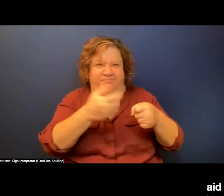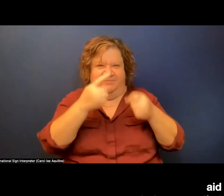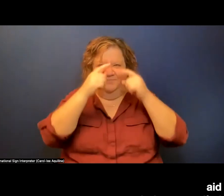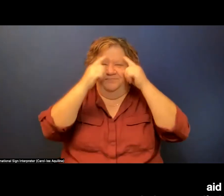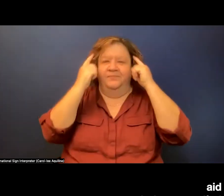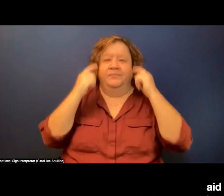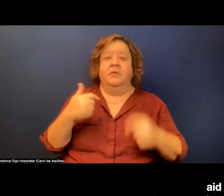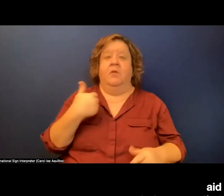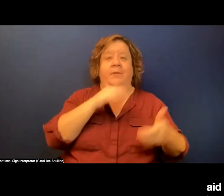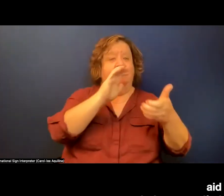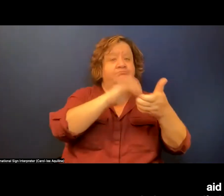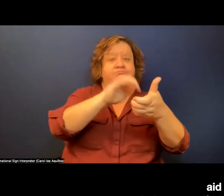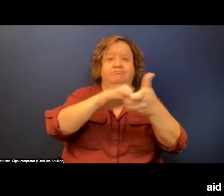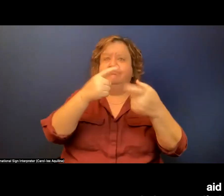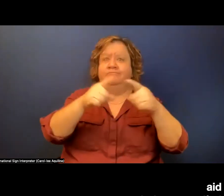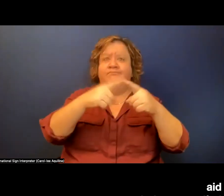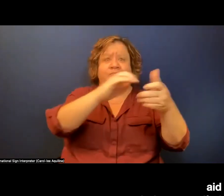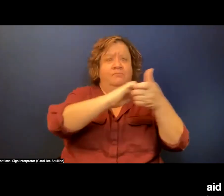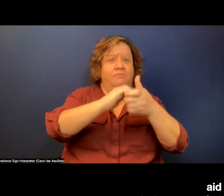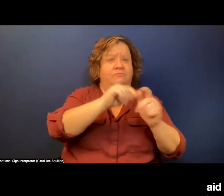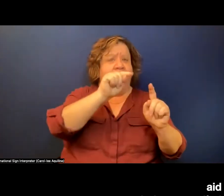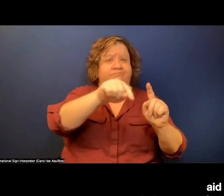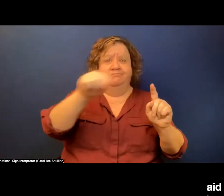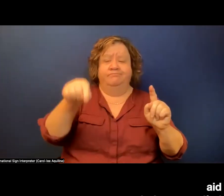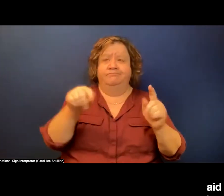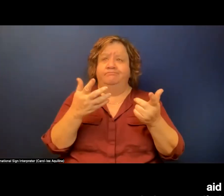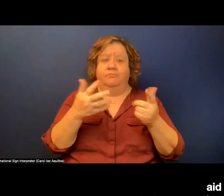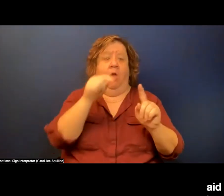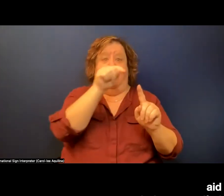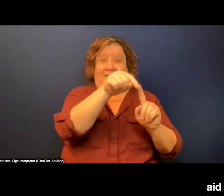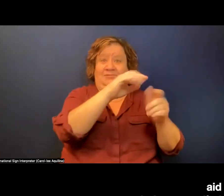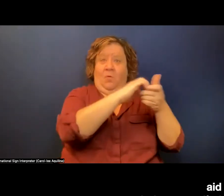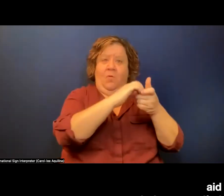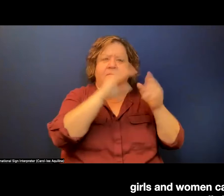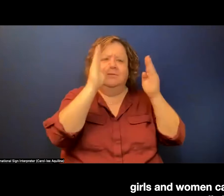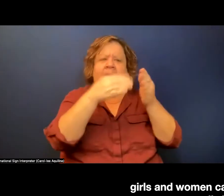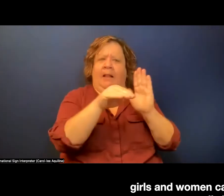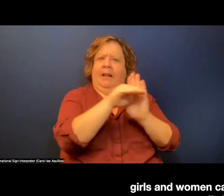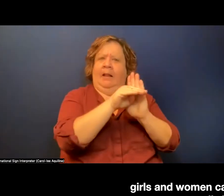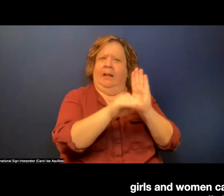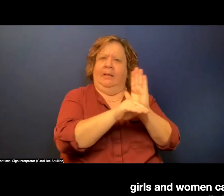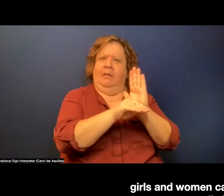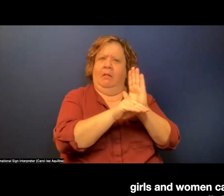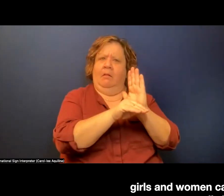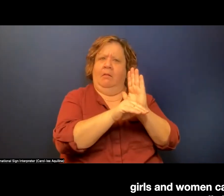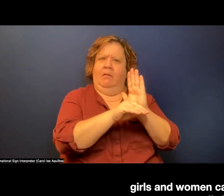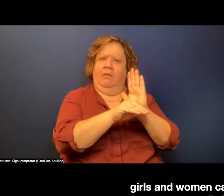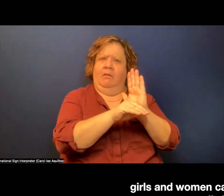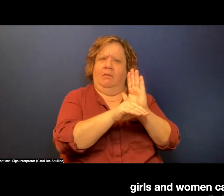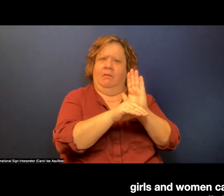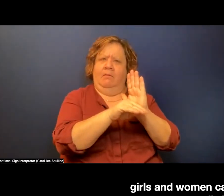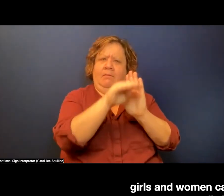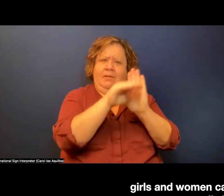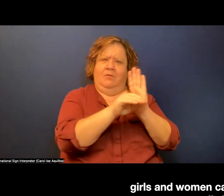organization focusing on legal aid forum to ensure that victims of violence, girls and women, can